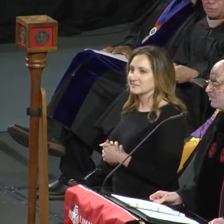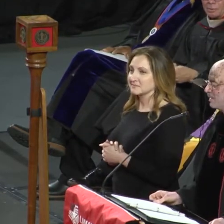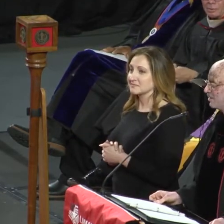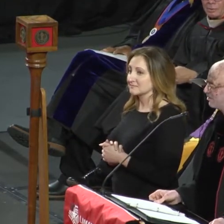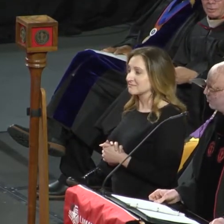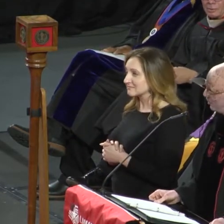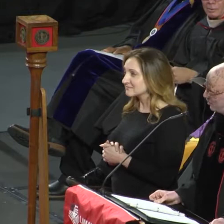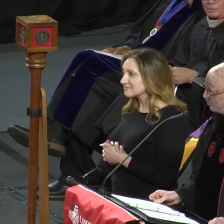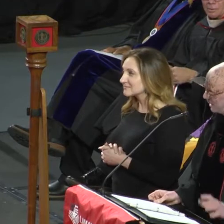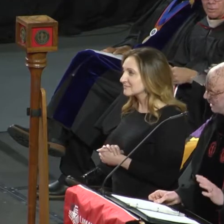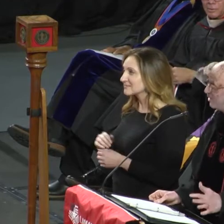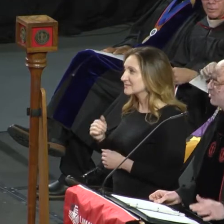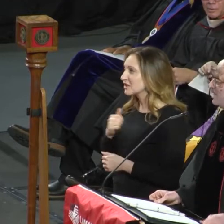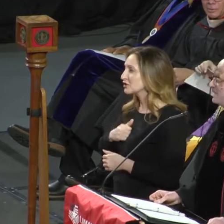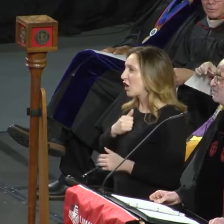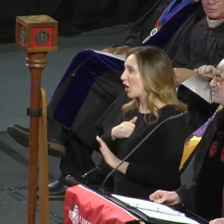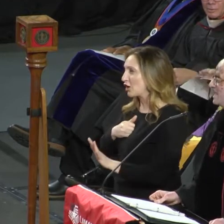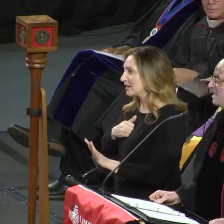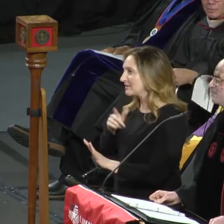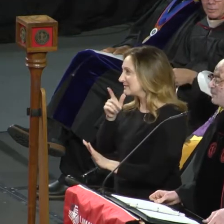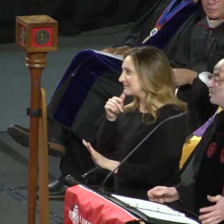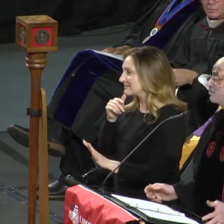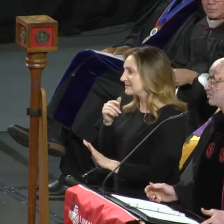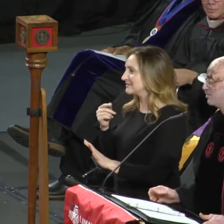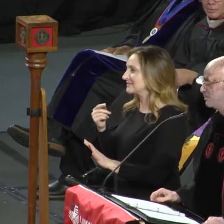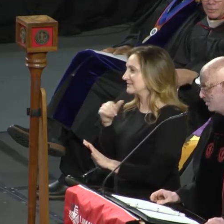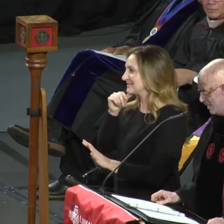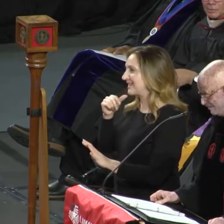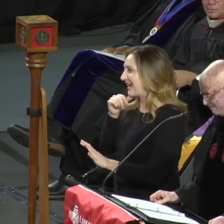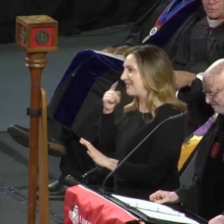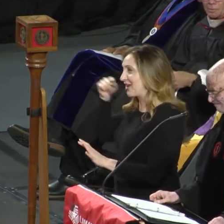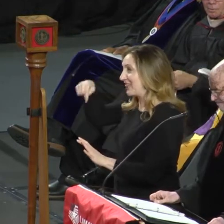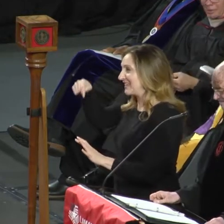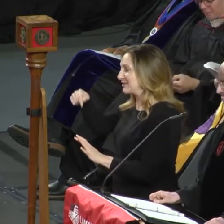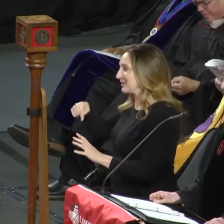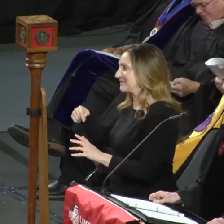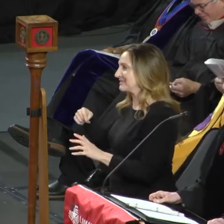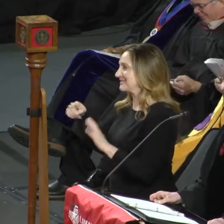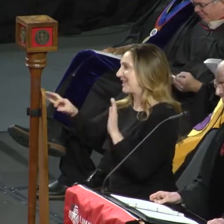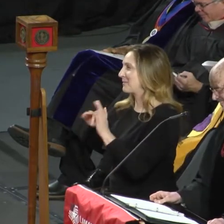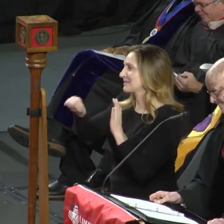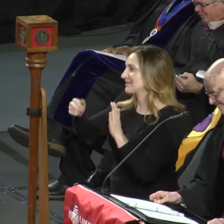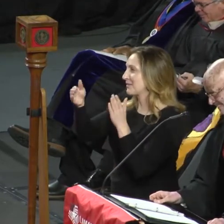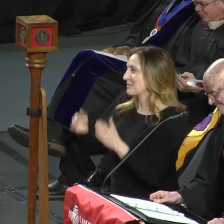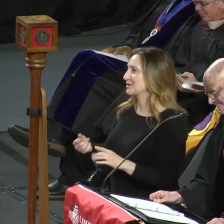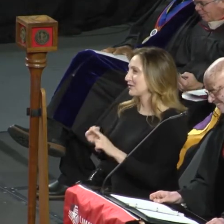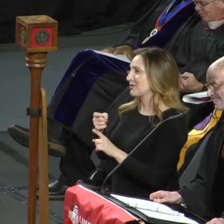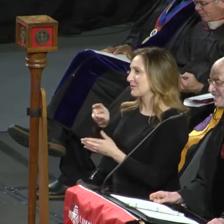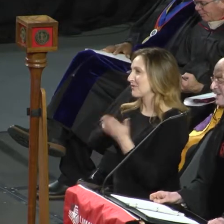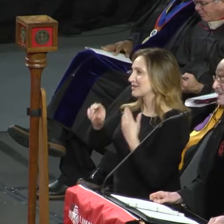Well, sorry to disappoint you, but in this case, it was a guy from the University of Michigan.